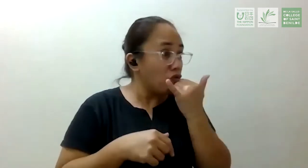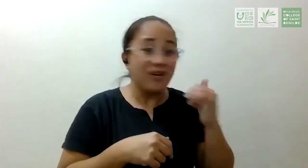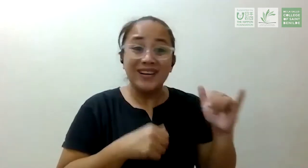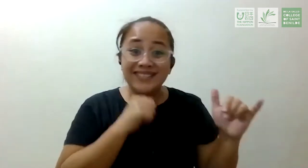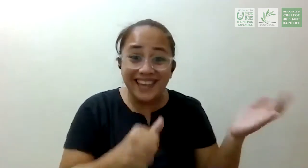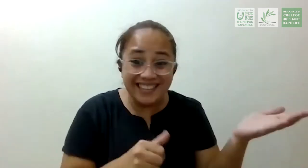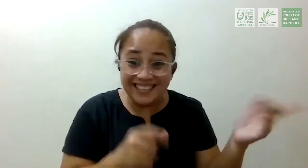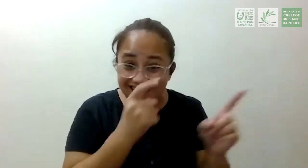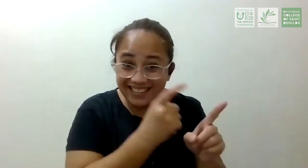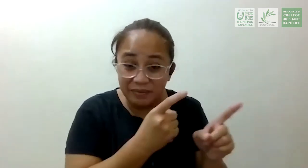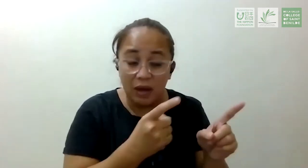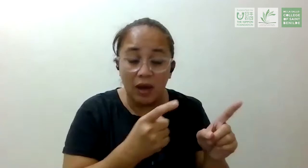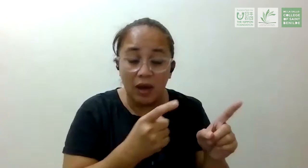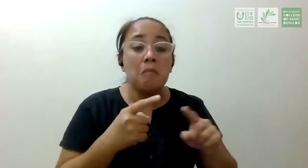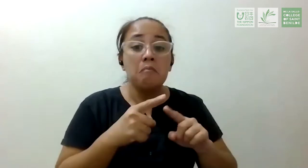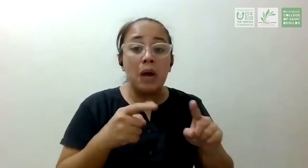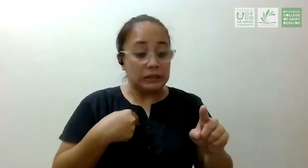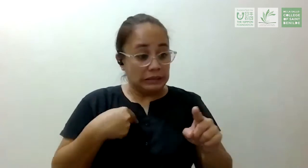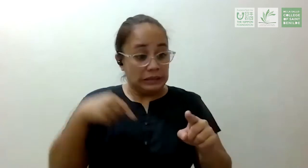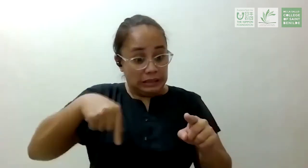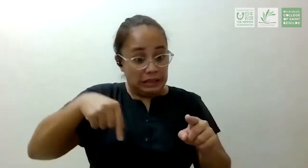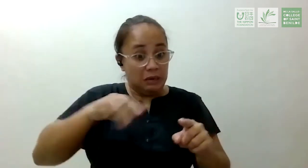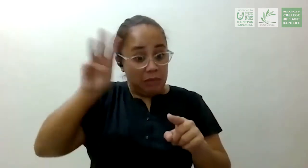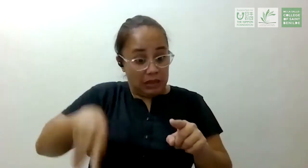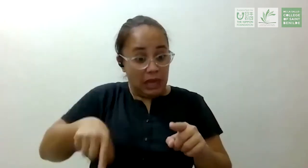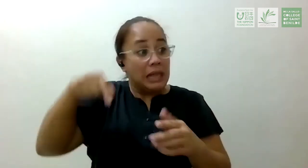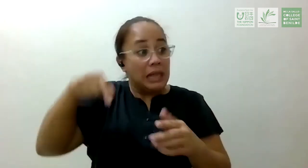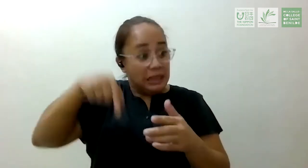a sign, this is the way we sign it in Manila.